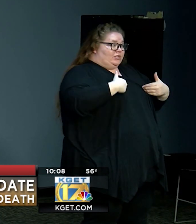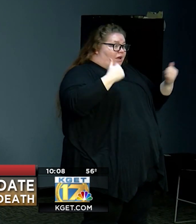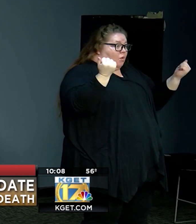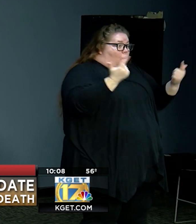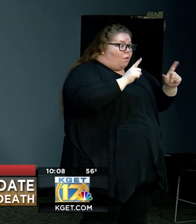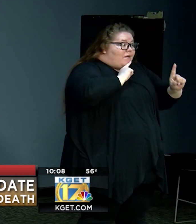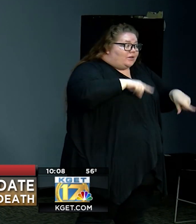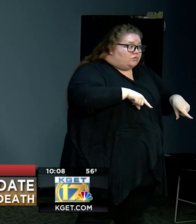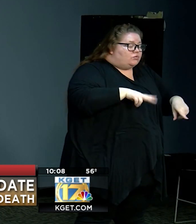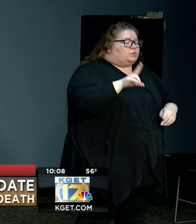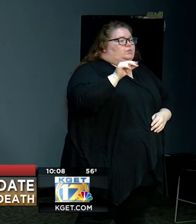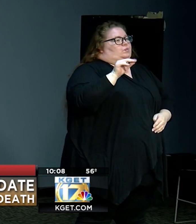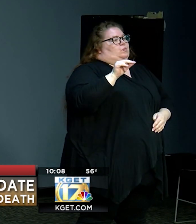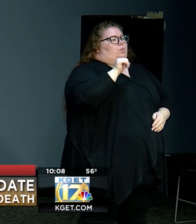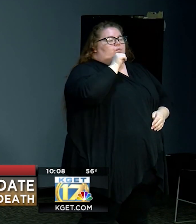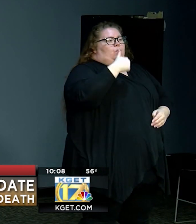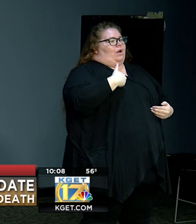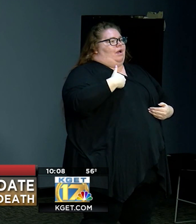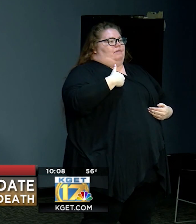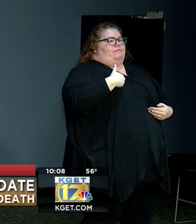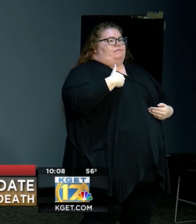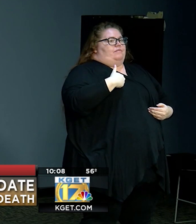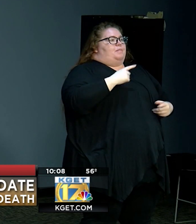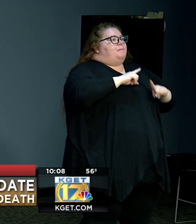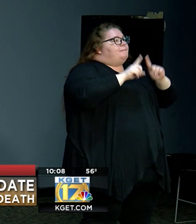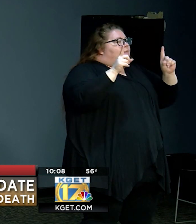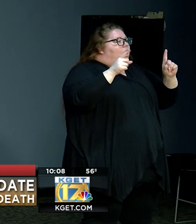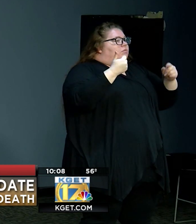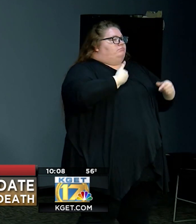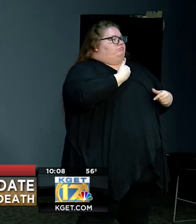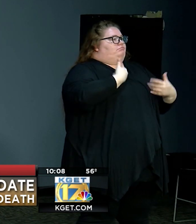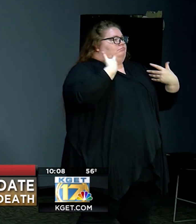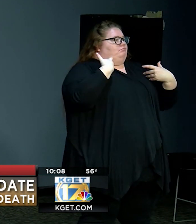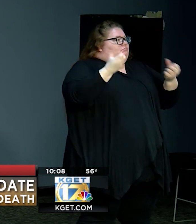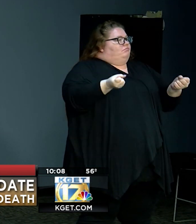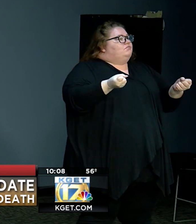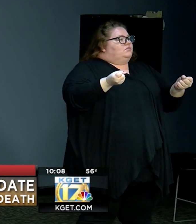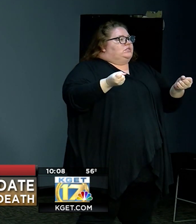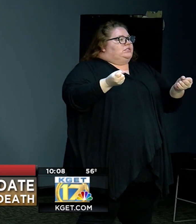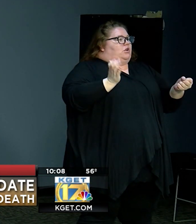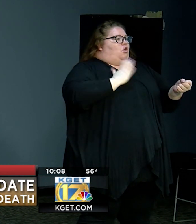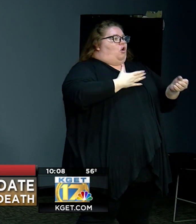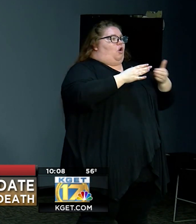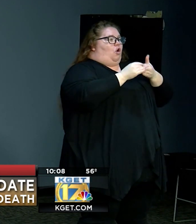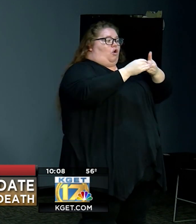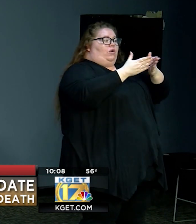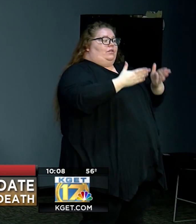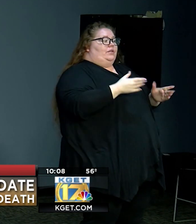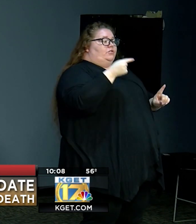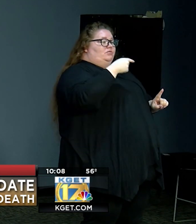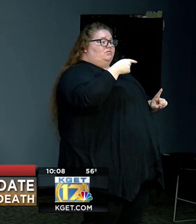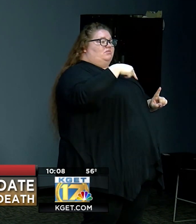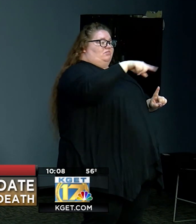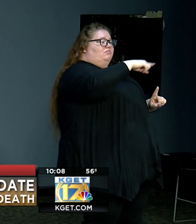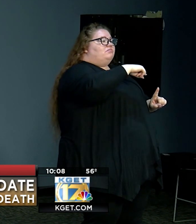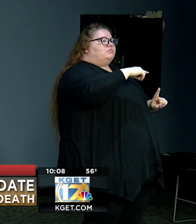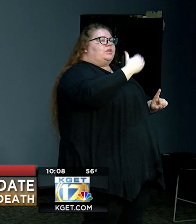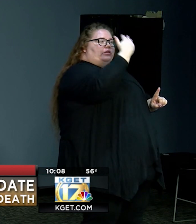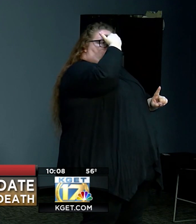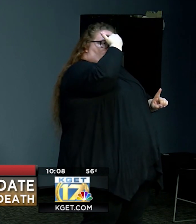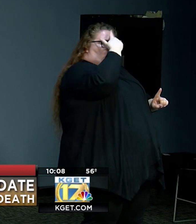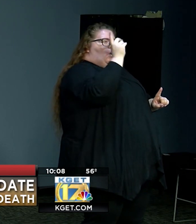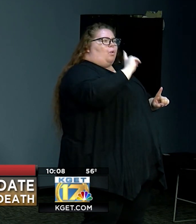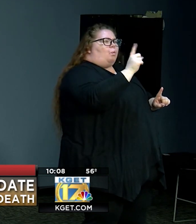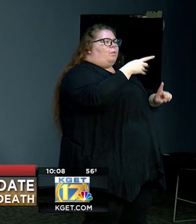not. But I am confident that our leaders know where to get